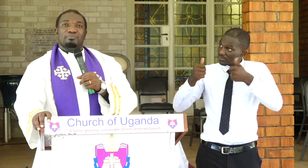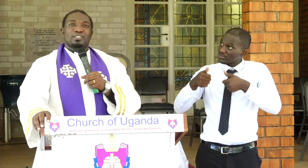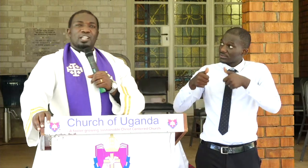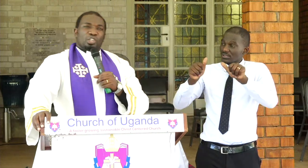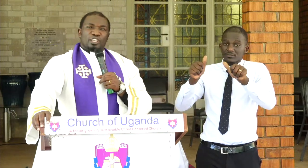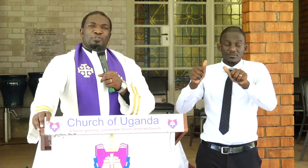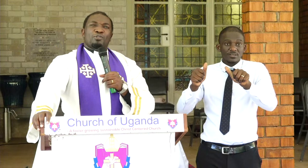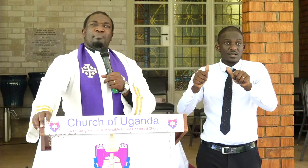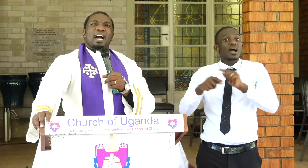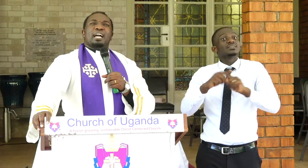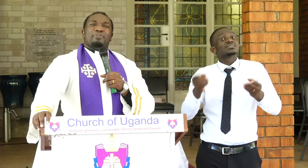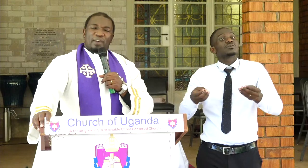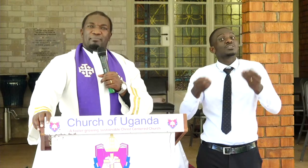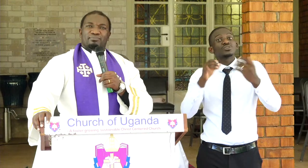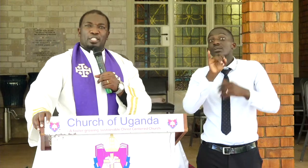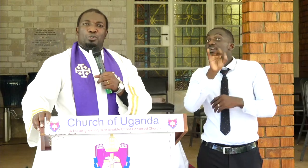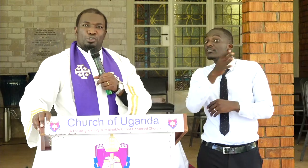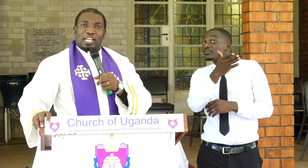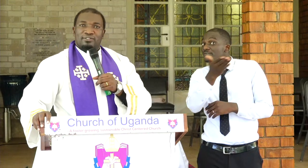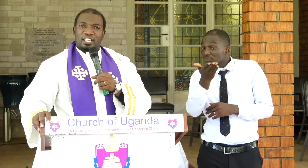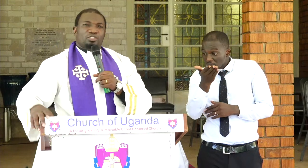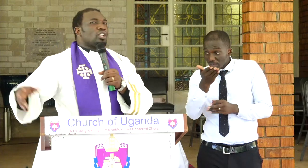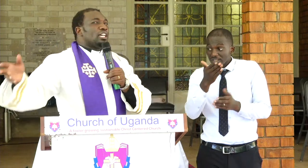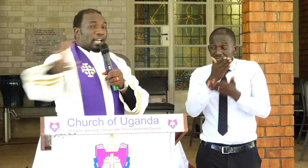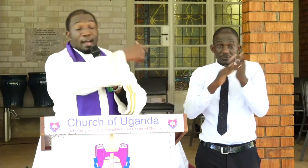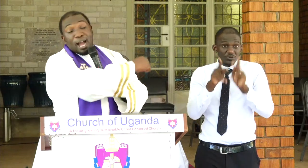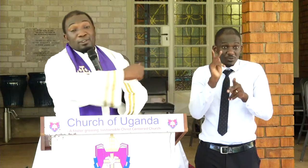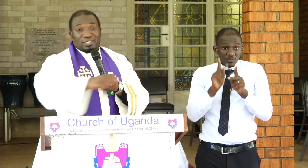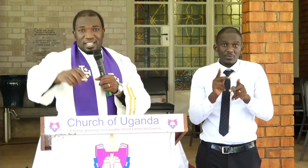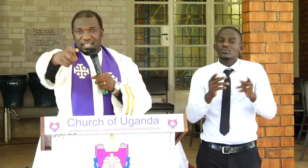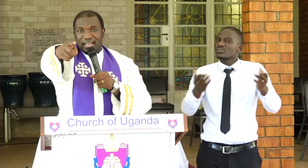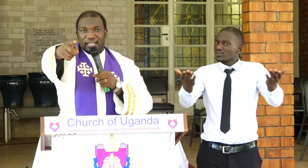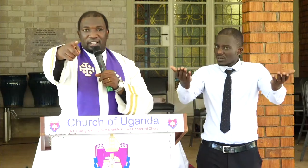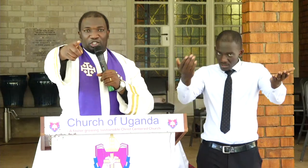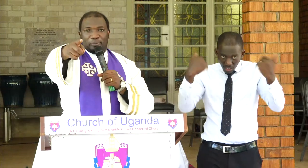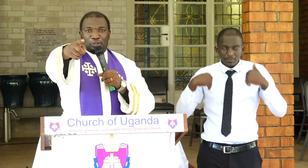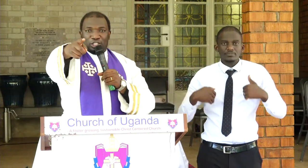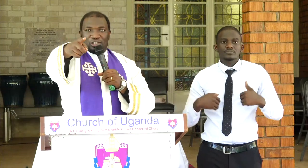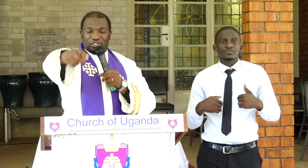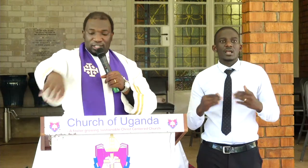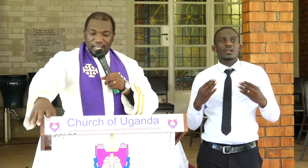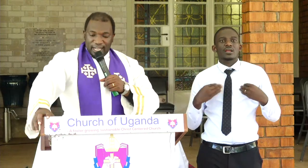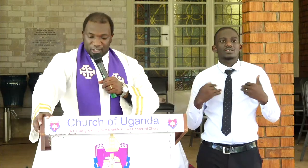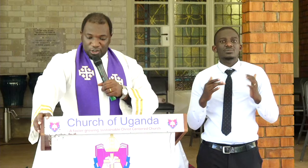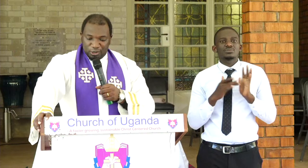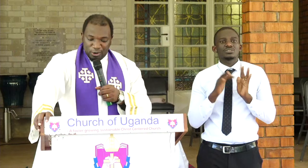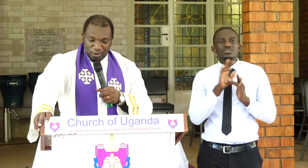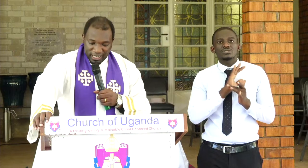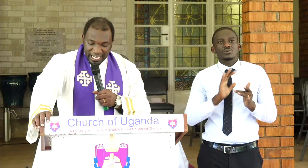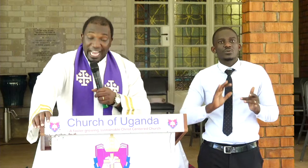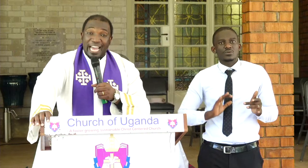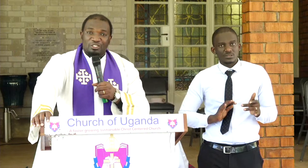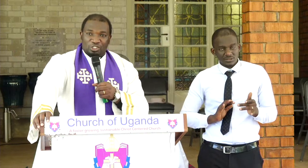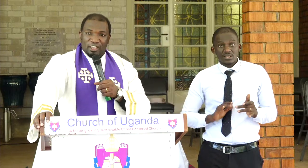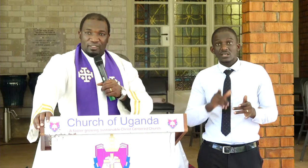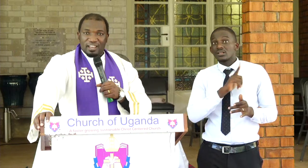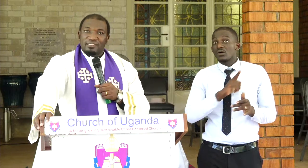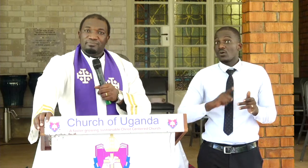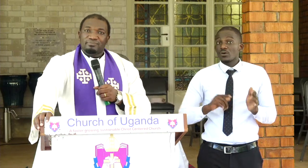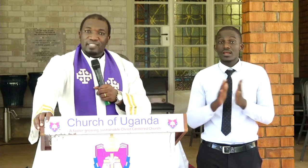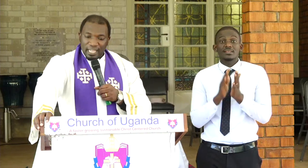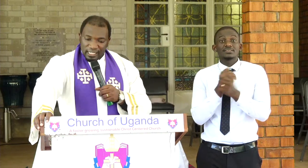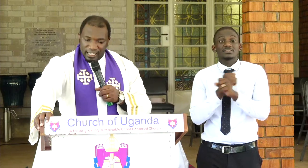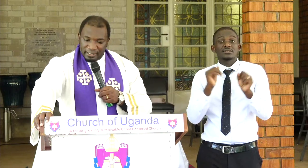ransom. So if you are among them that do such things, come out and accept Jesus as your Lord and